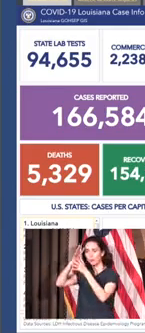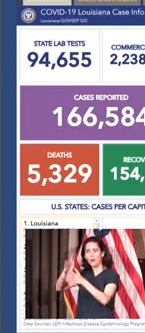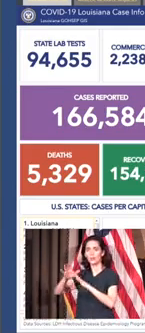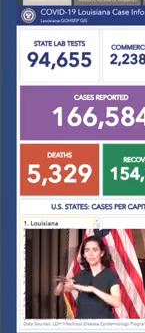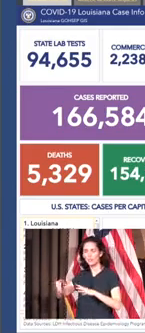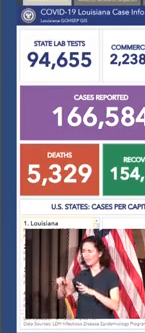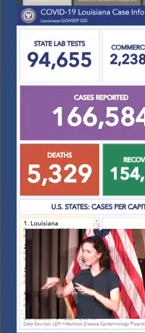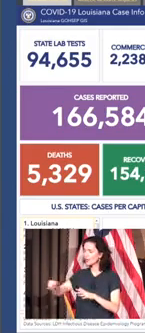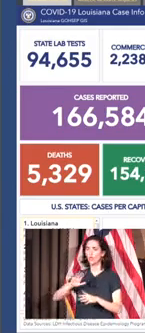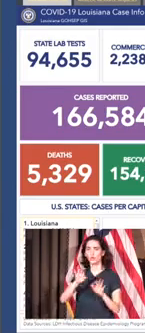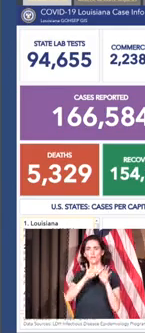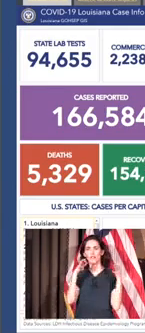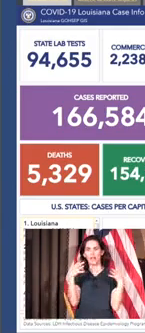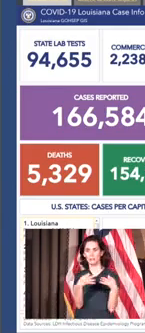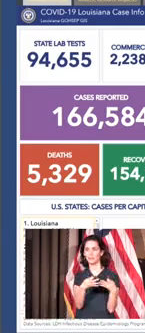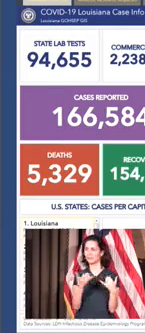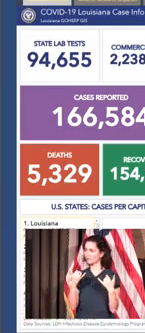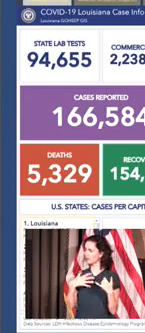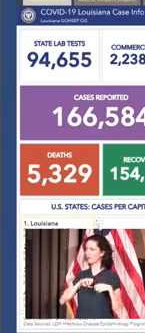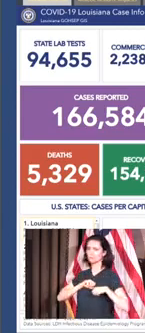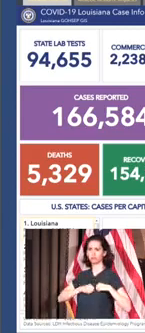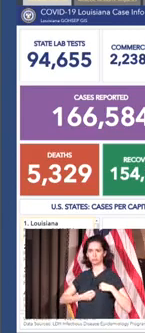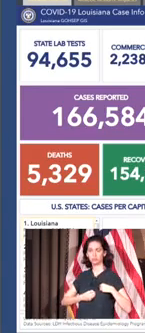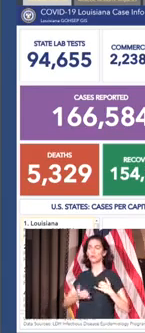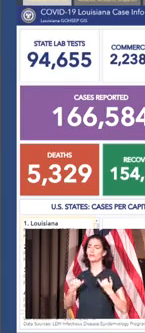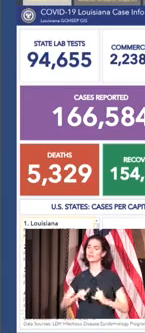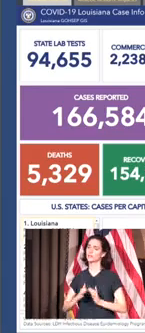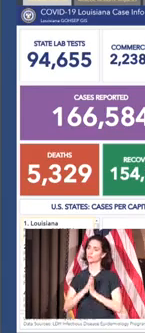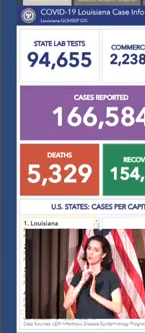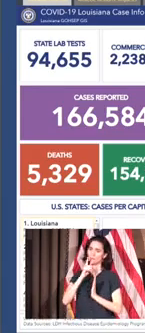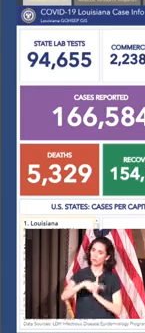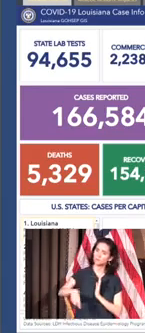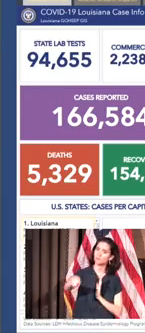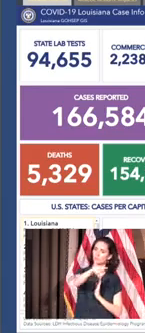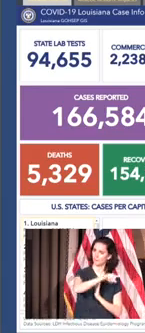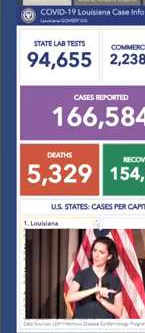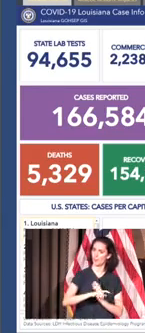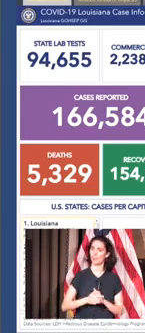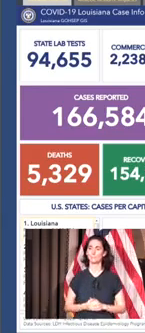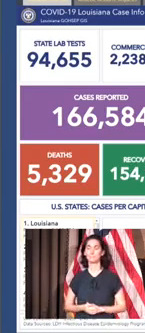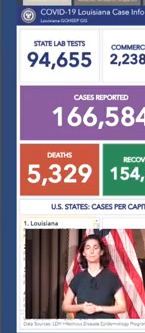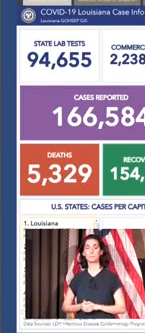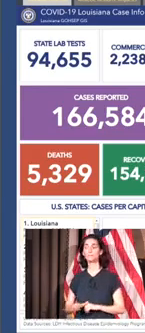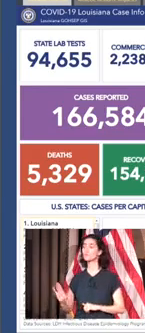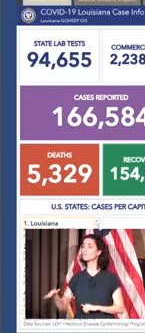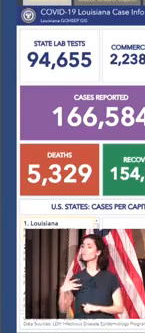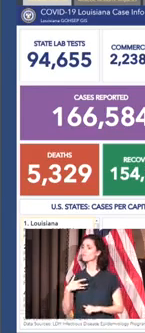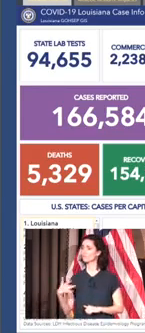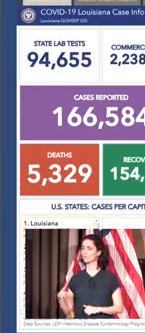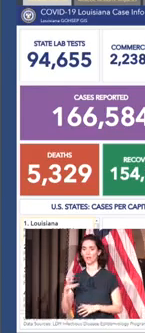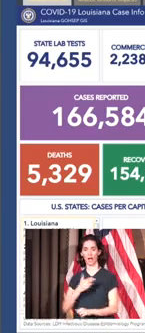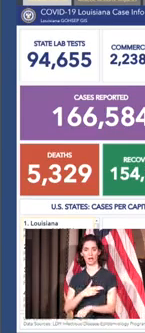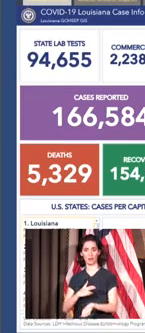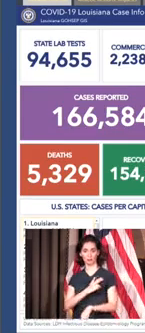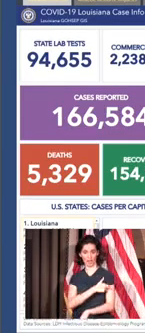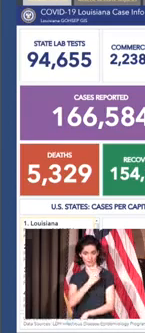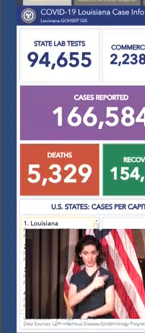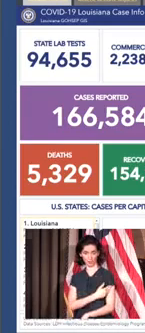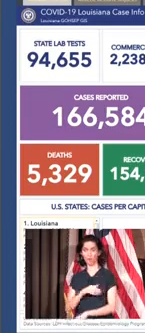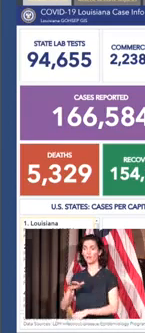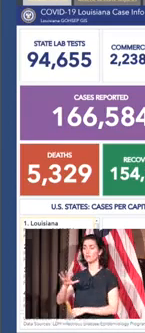let's keep them and all of their families in our prayers. Some good news today on hospitalizations. There are 534